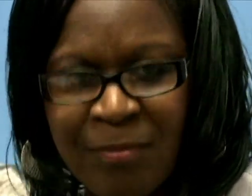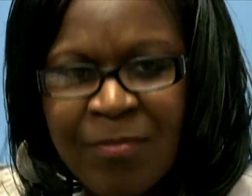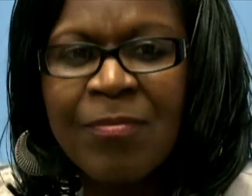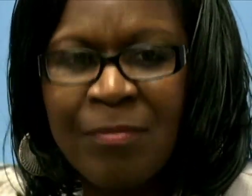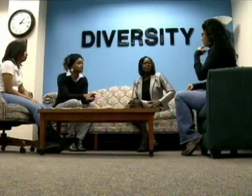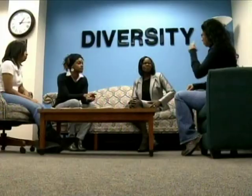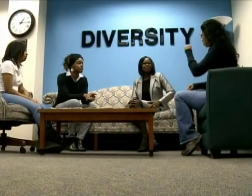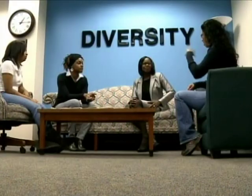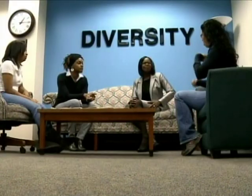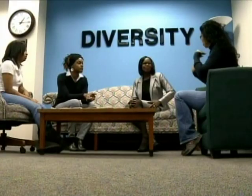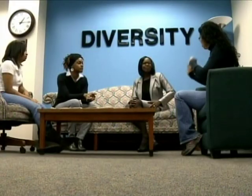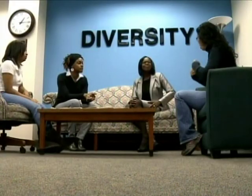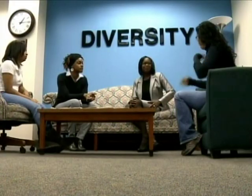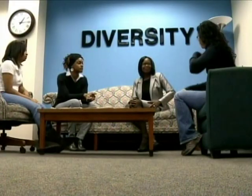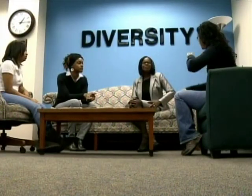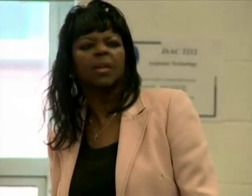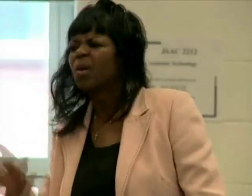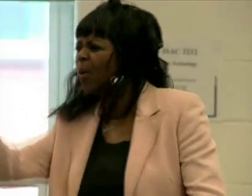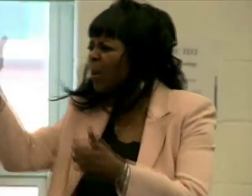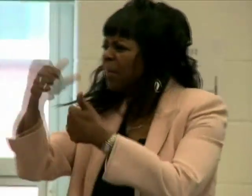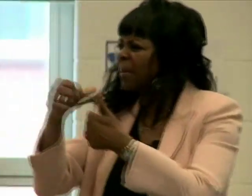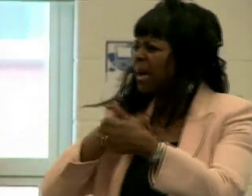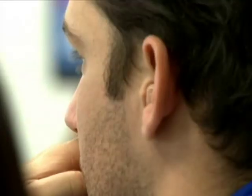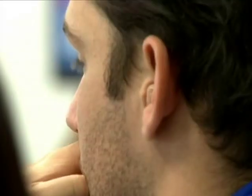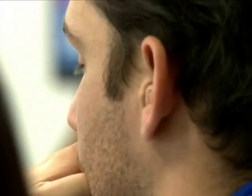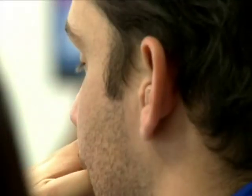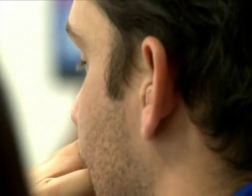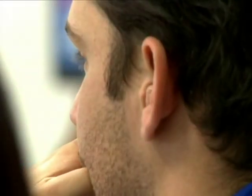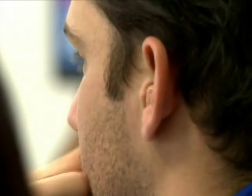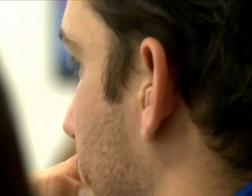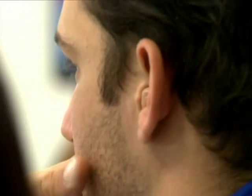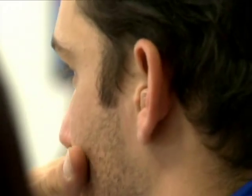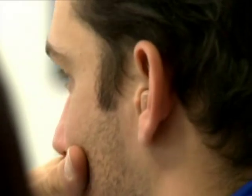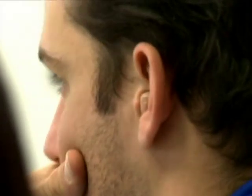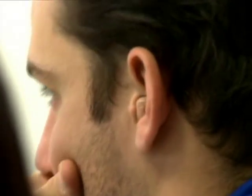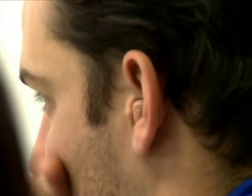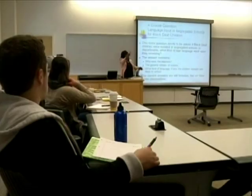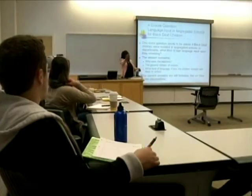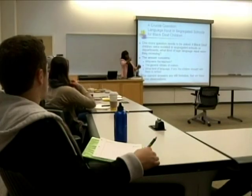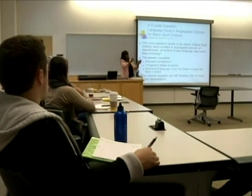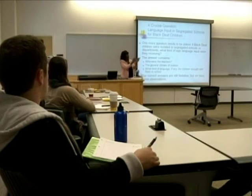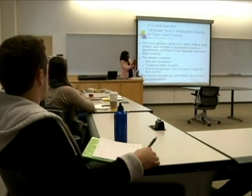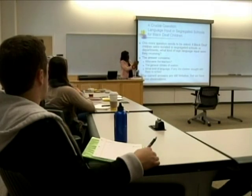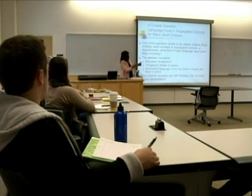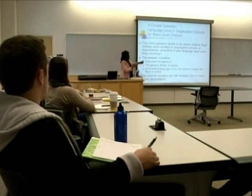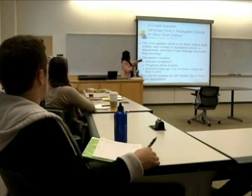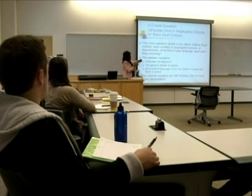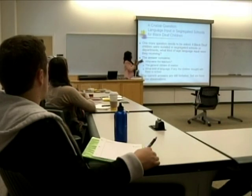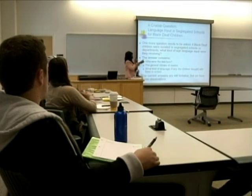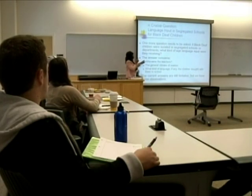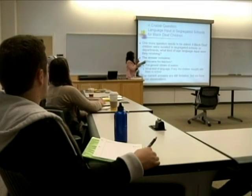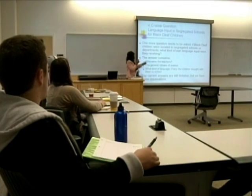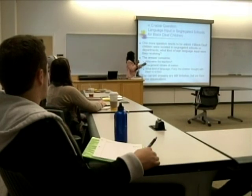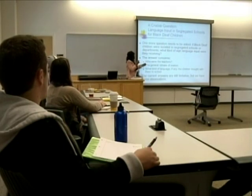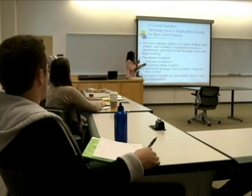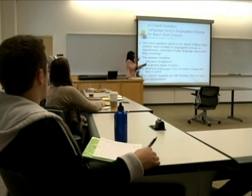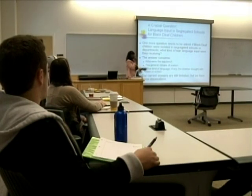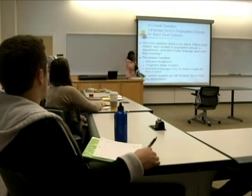associate provost for diversity, and Carolyn is a professor of deaf studies, specializing in the differences between American Sign Language and